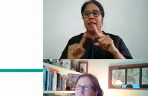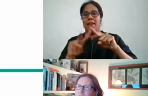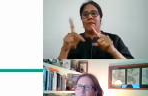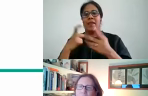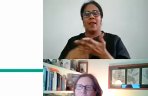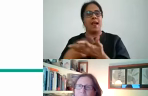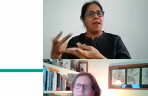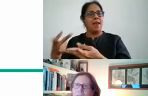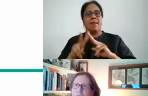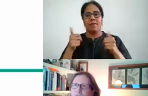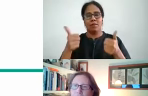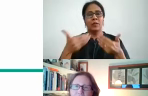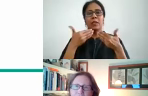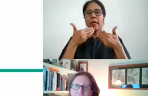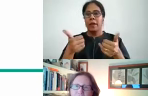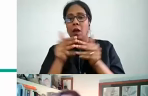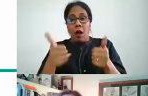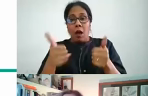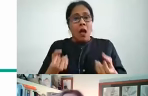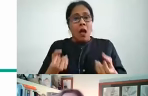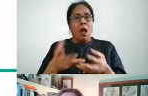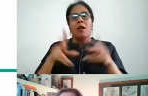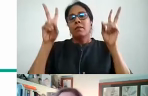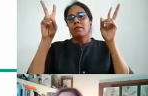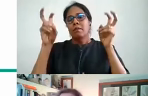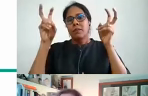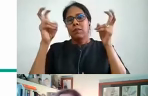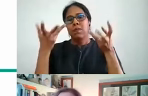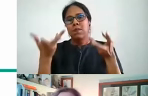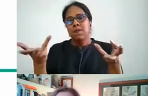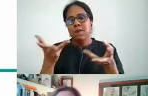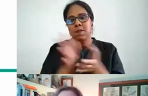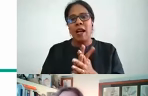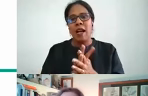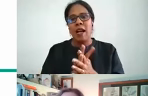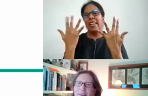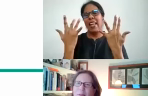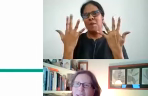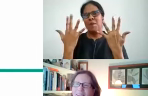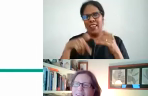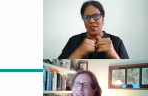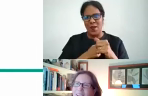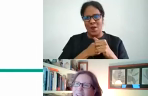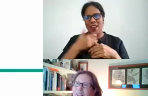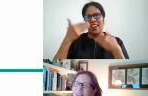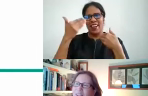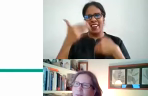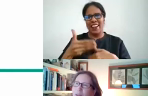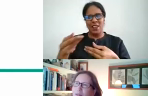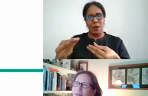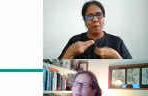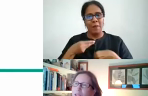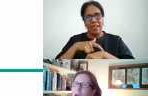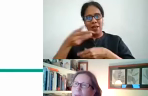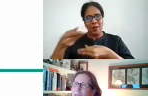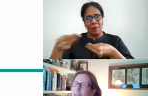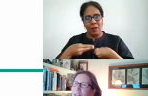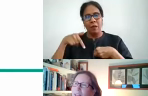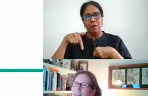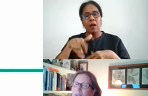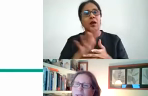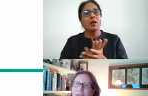Okay, so the talk that I'm giving today in the 10 minutes, which I appreciate being allocated is we'll cover